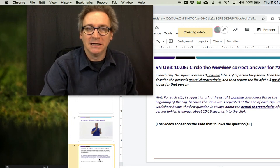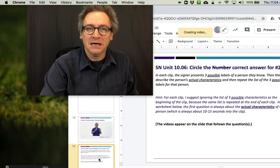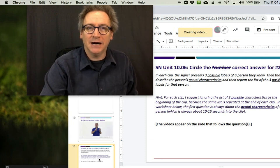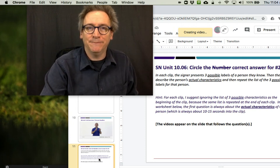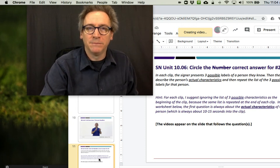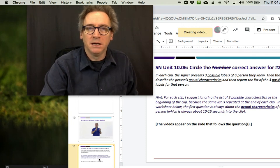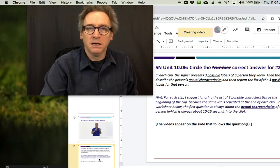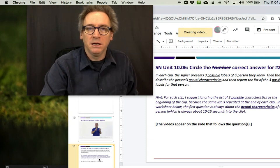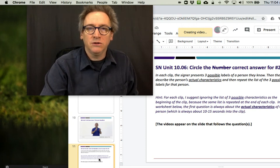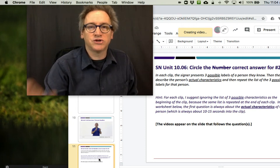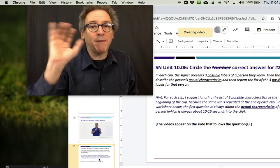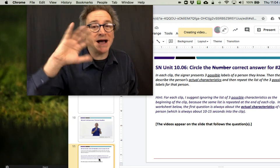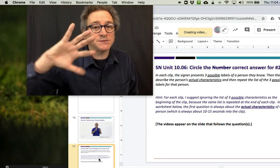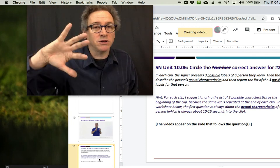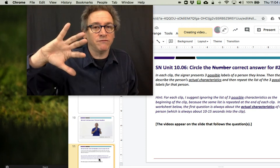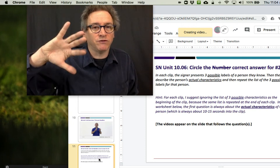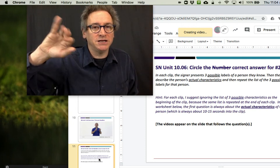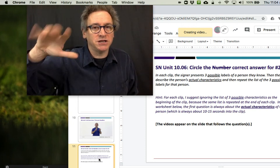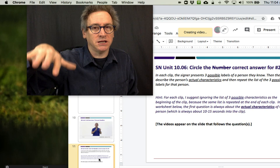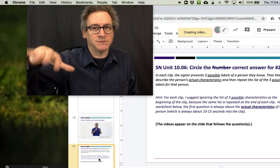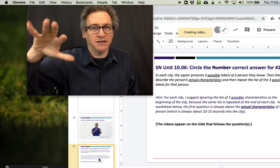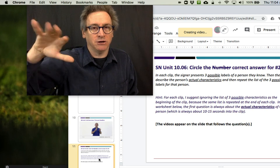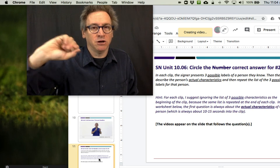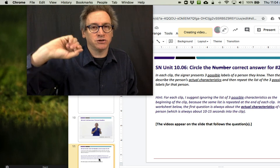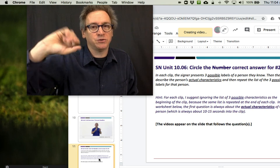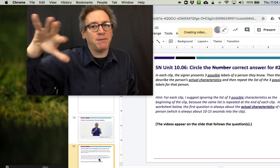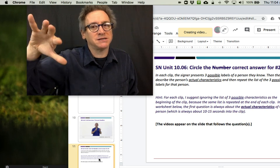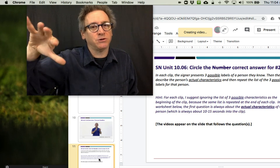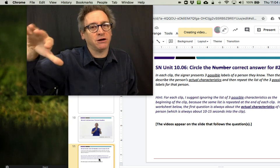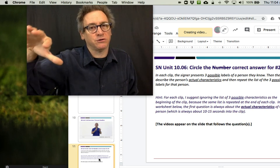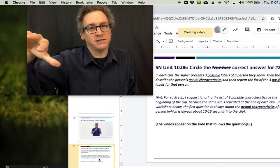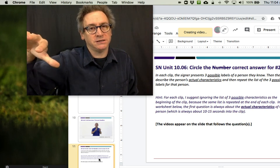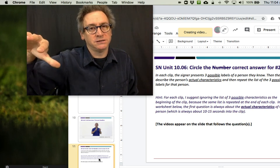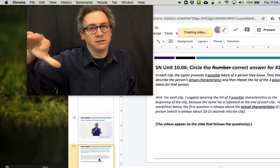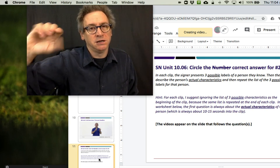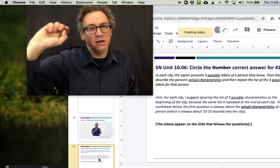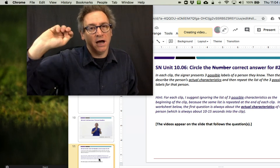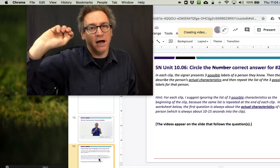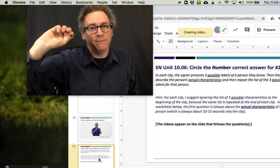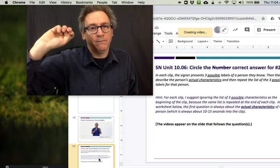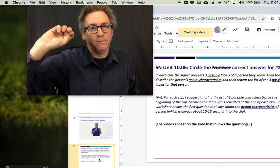it. There's 3 possible for each of the clips in here. There's 3 possible characteristics,